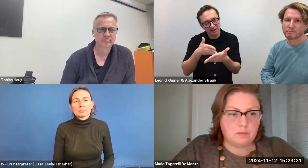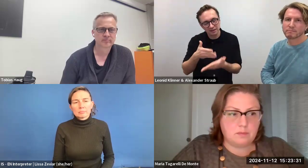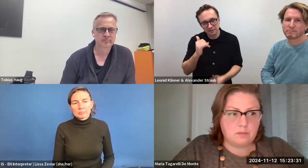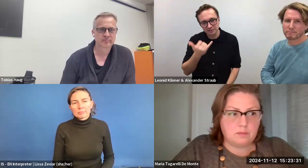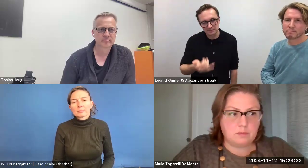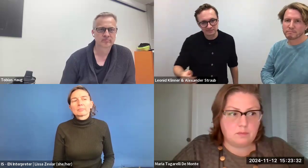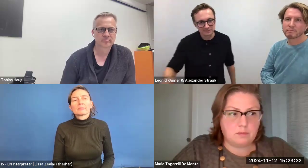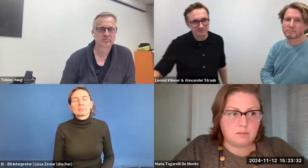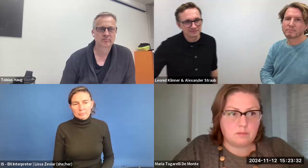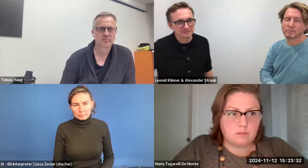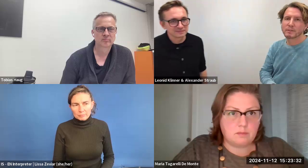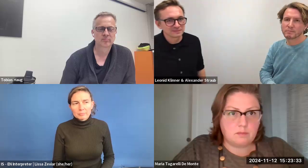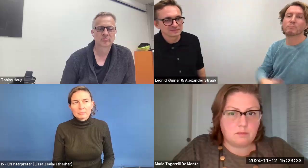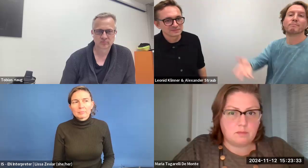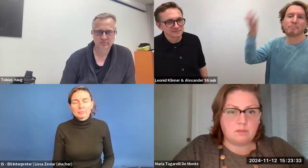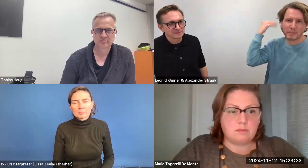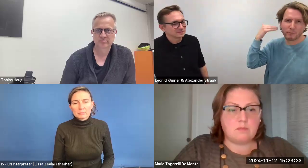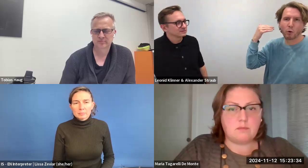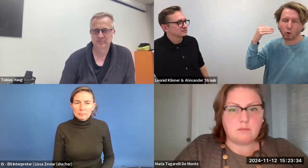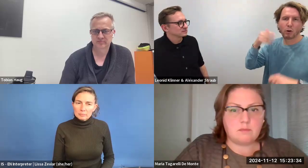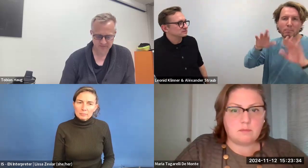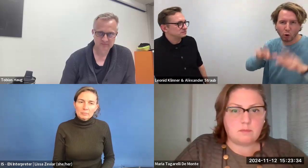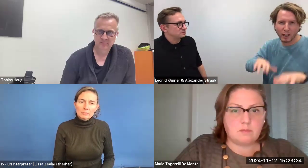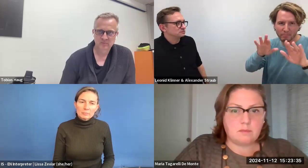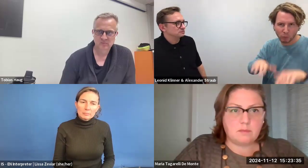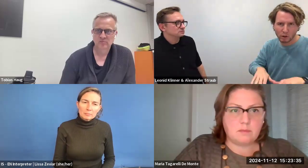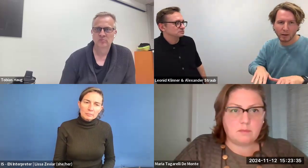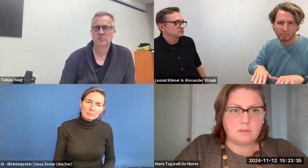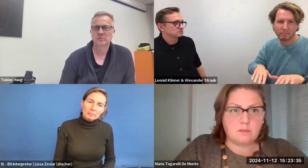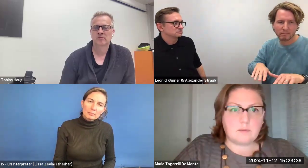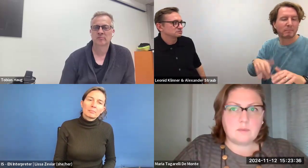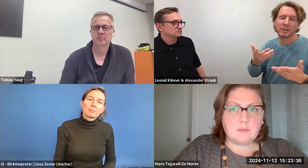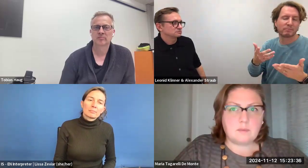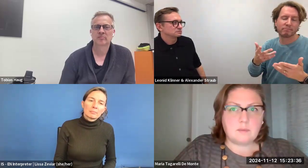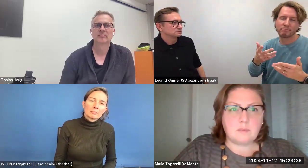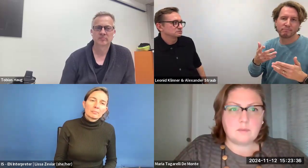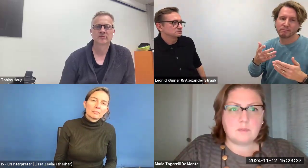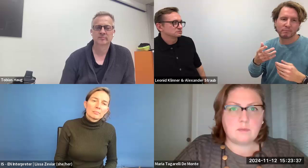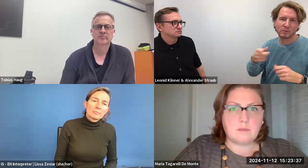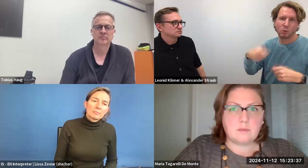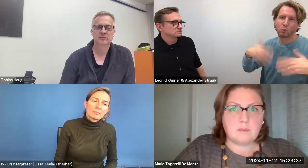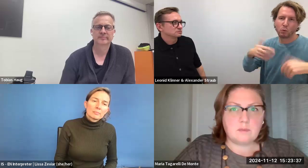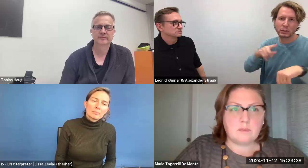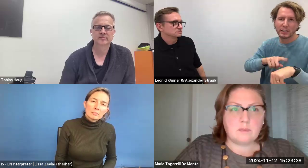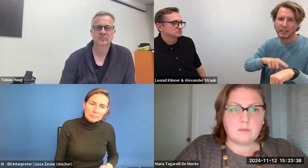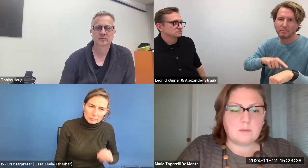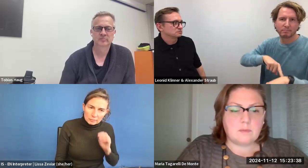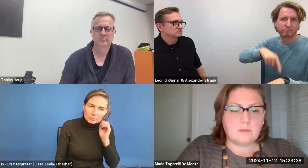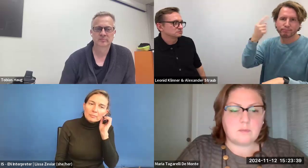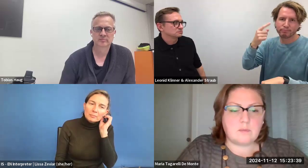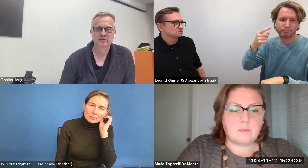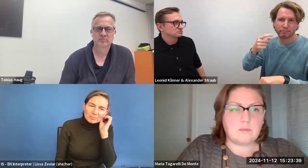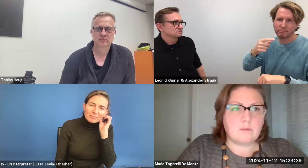just gets piped into Moodle, and obviously this wasn't really that straightforward. And Alex